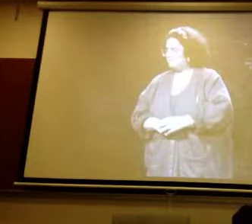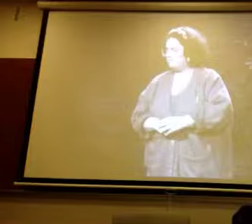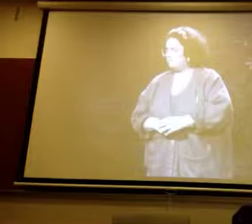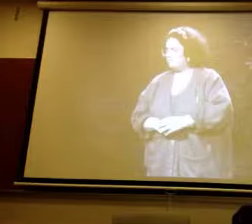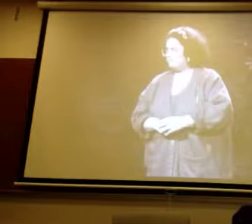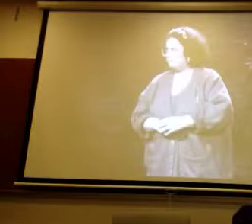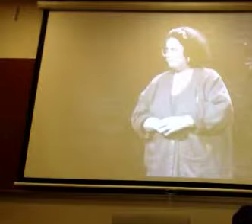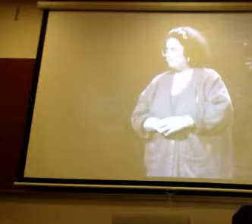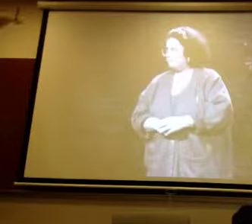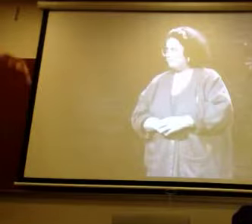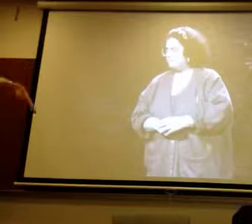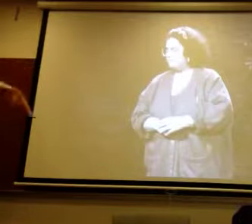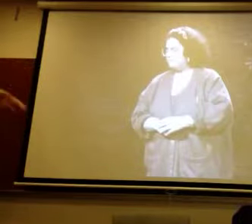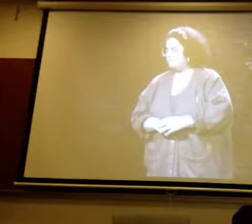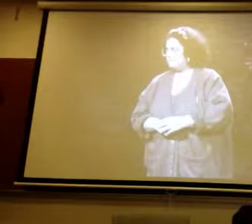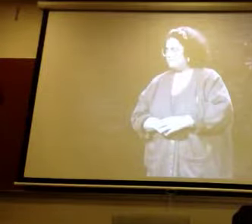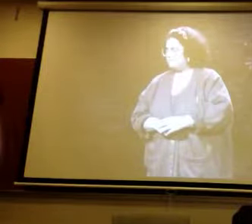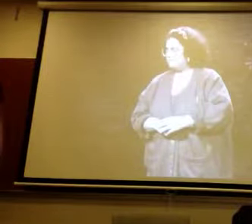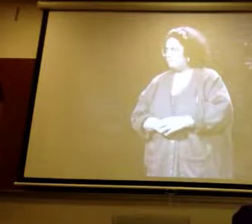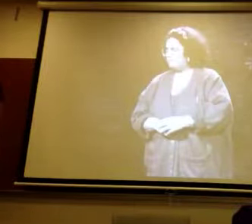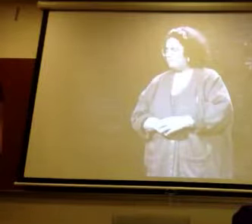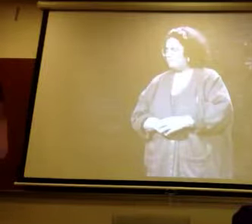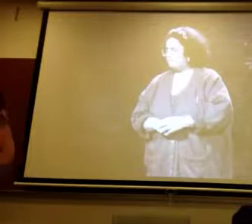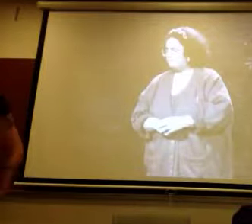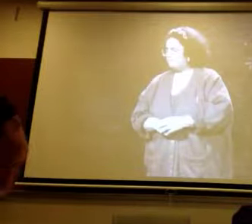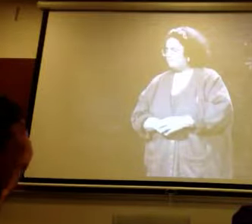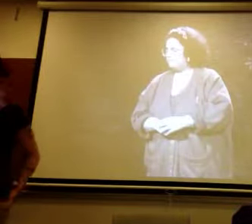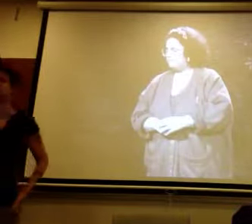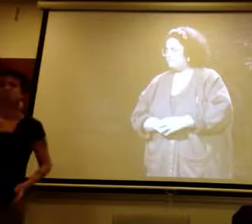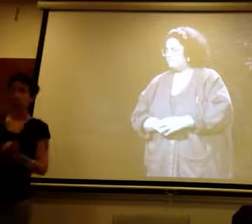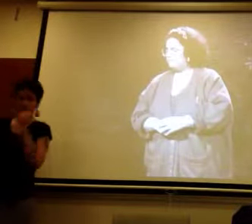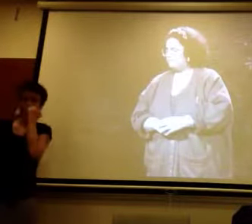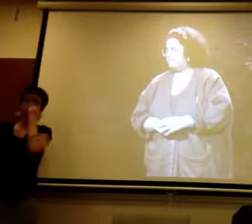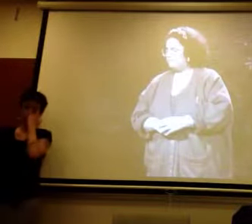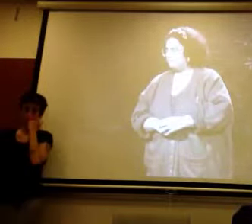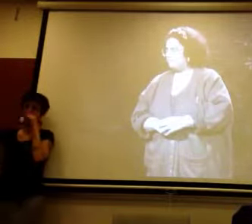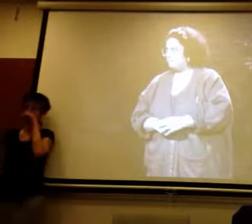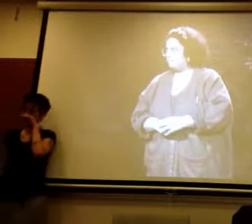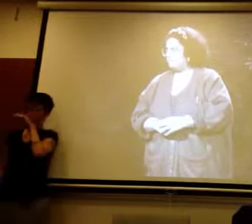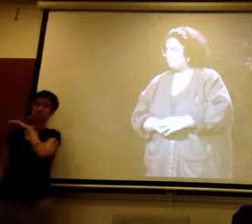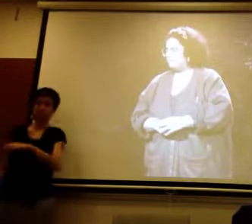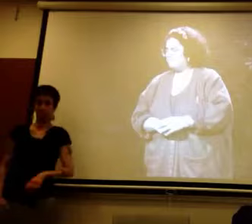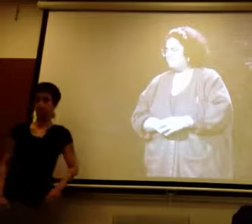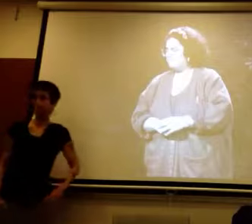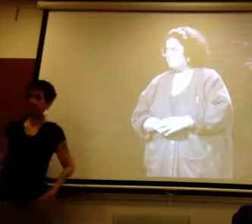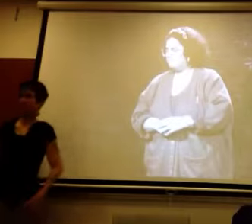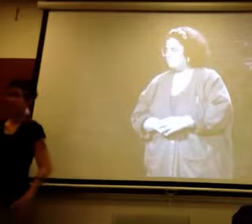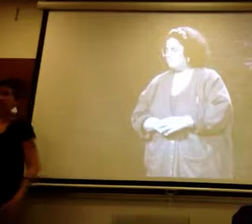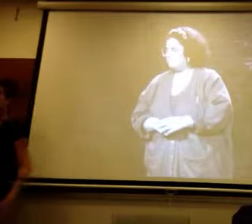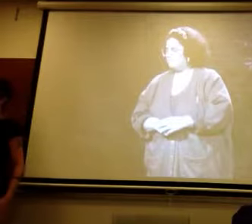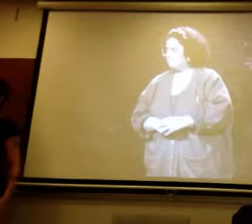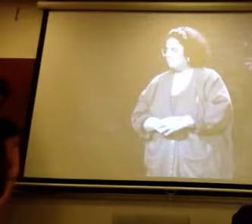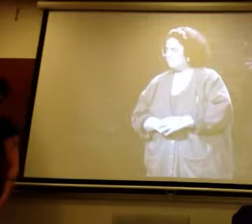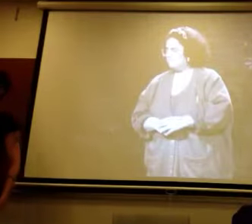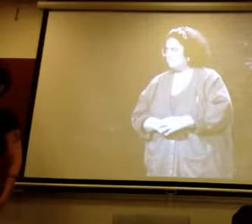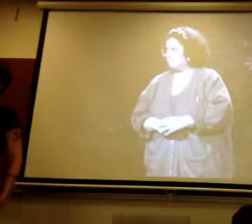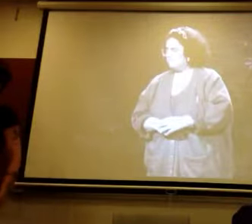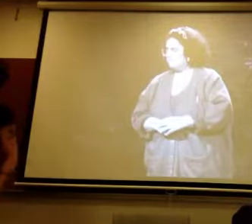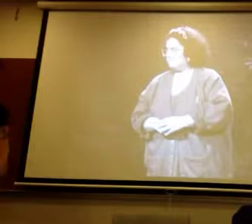such? Okay, so you could refer back. Yeah, you could do that. You could. These cells have a very specific job. A very These